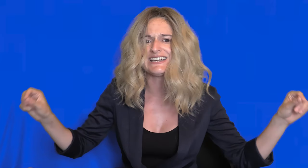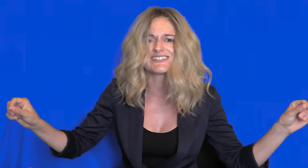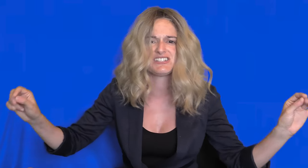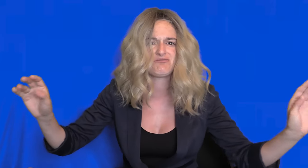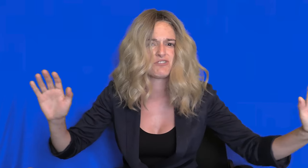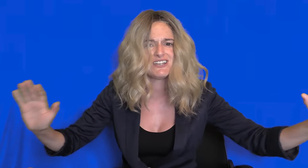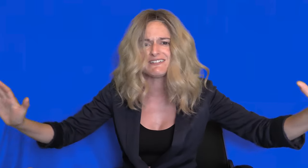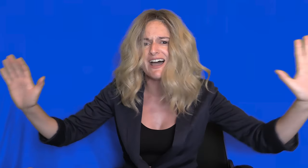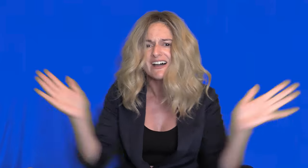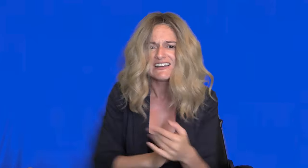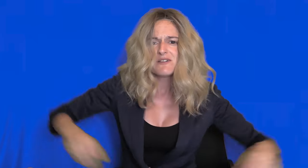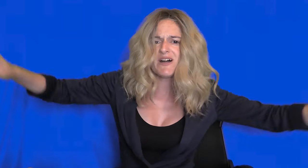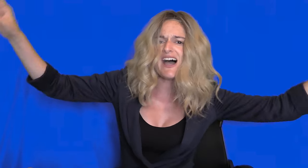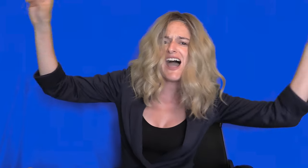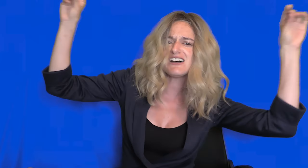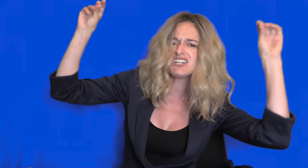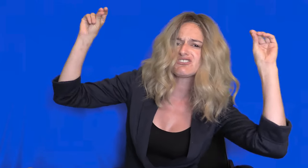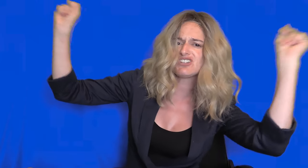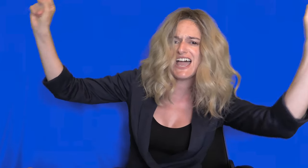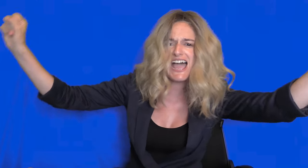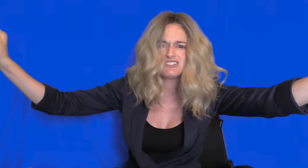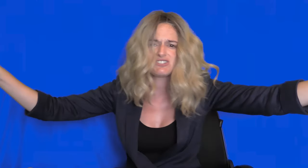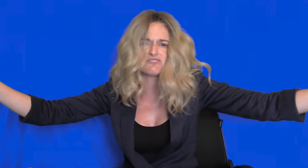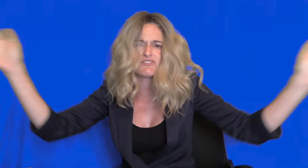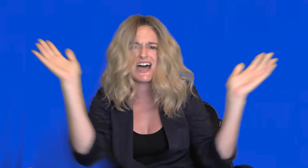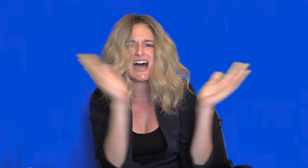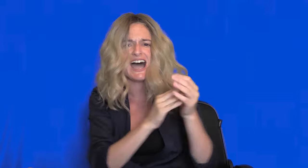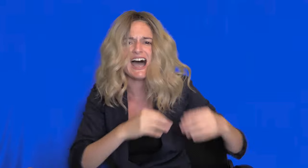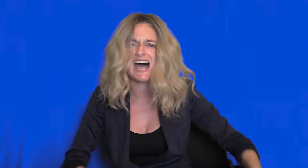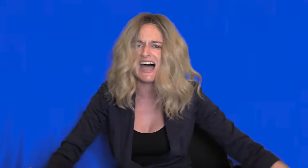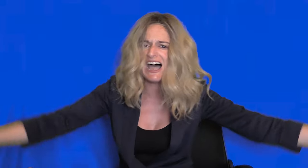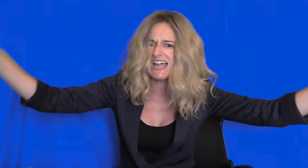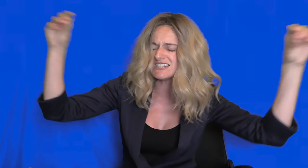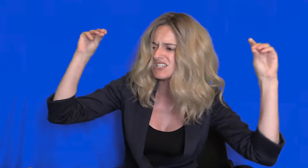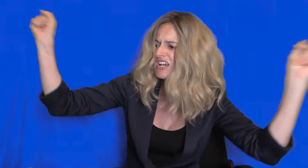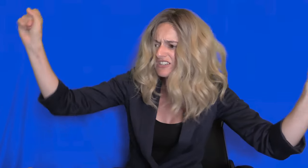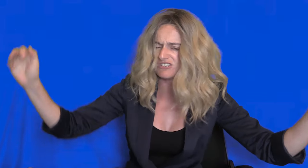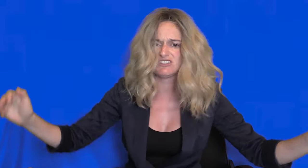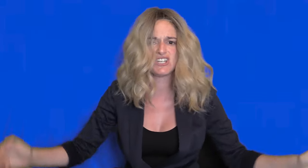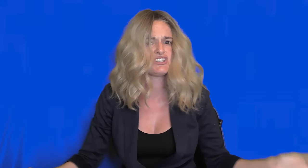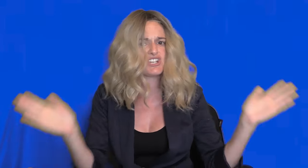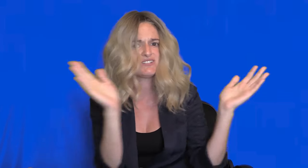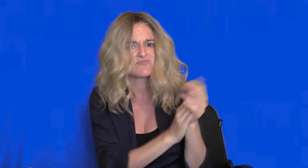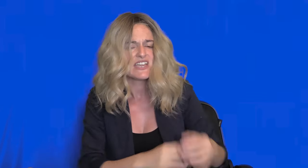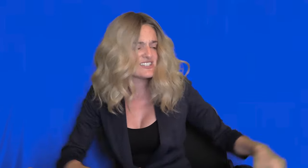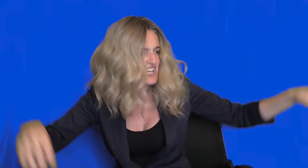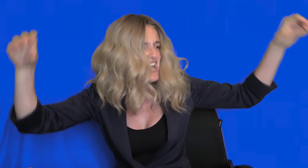And when a party stands and fights The nation stands